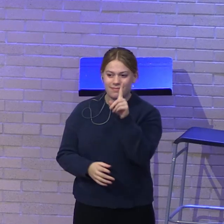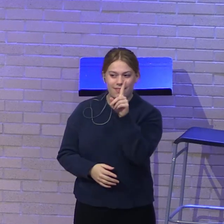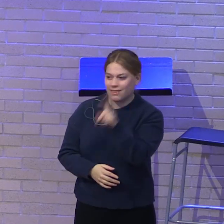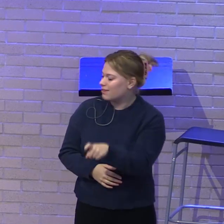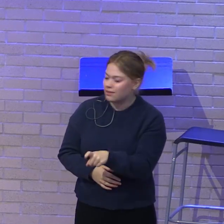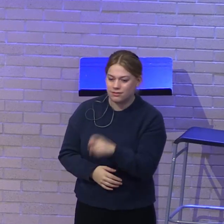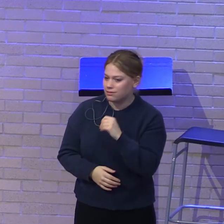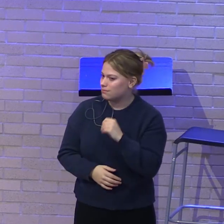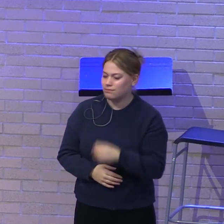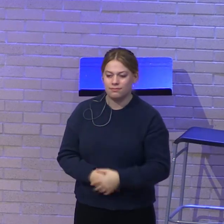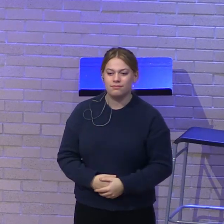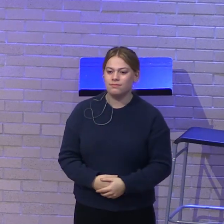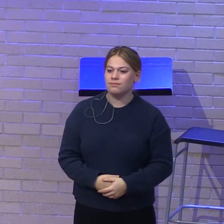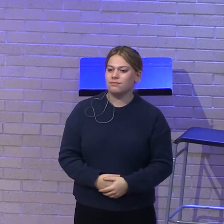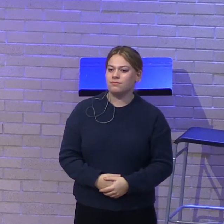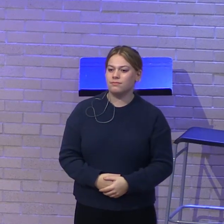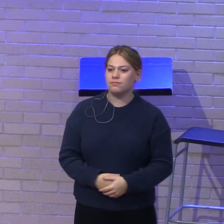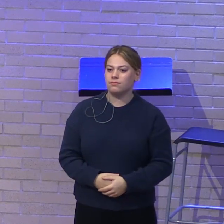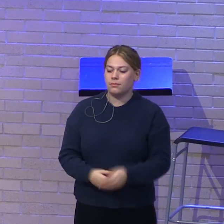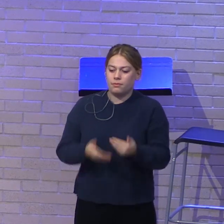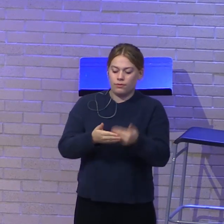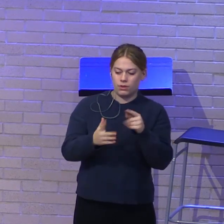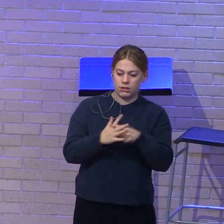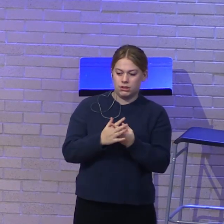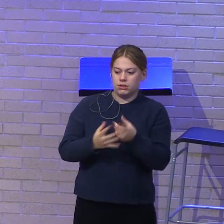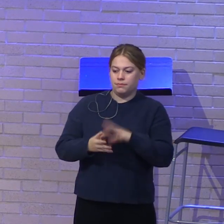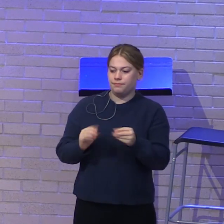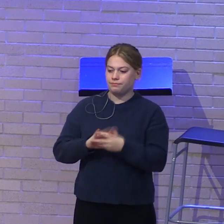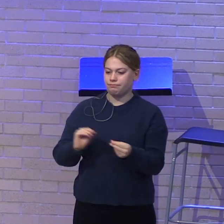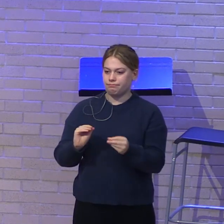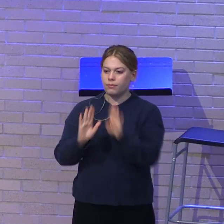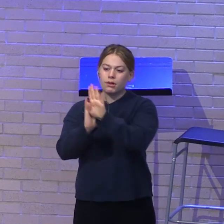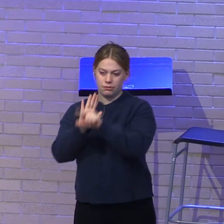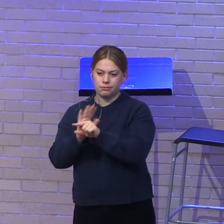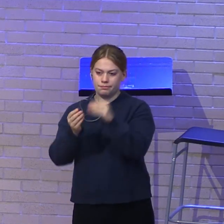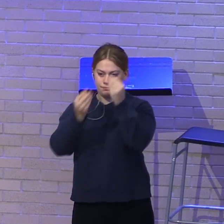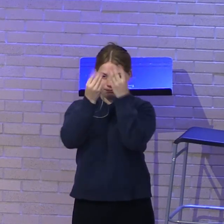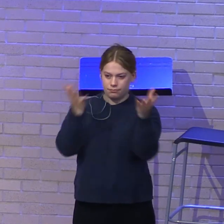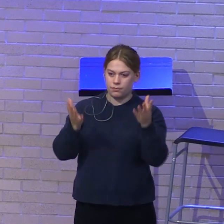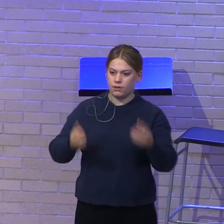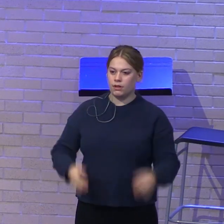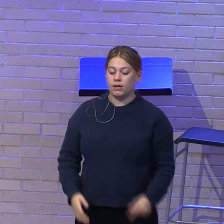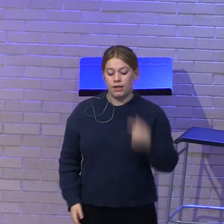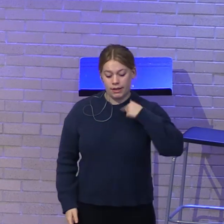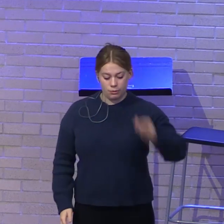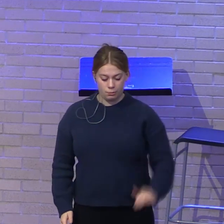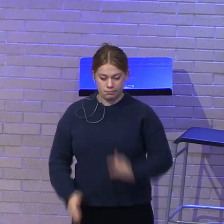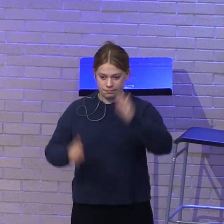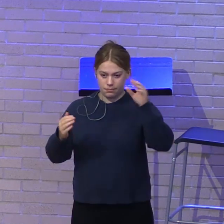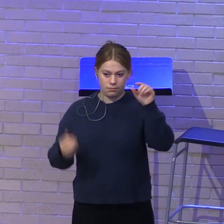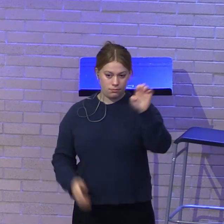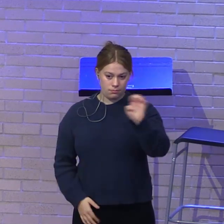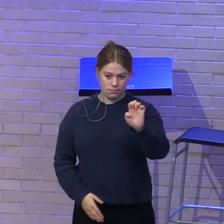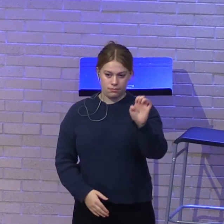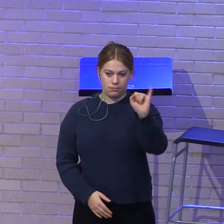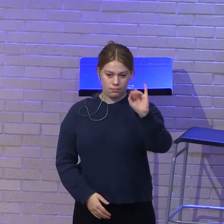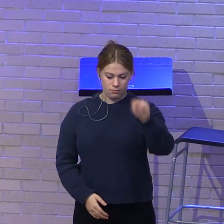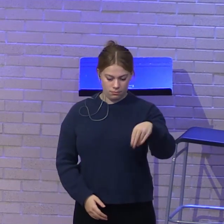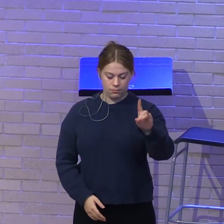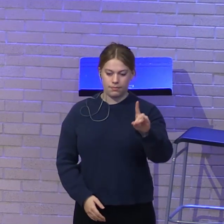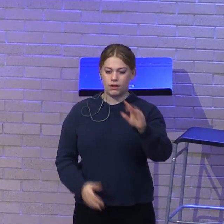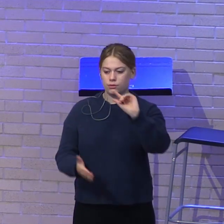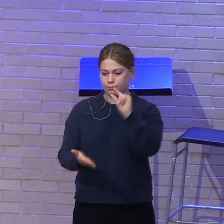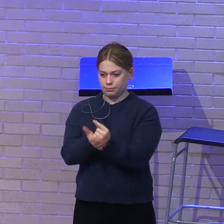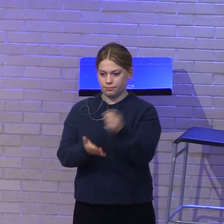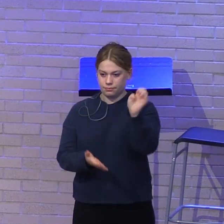I begin my story, I'd like to give you all some background information. I come from Elkhart, Indiana, and I graduated from a school called Elkhart High